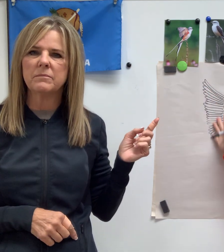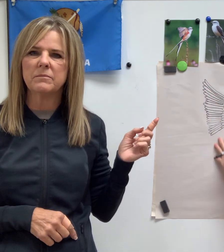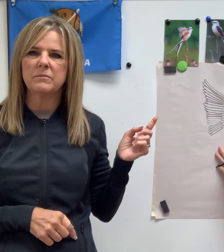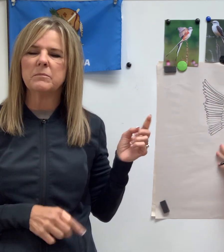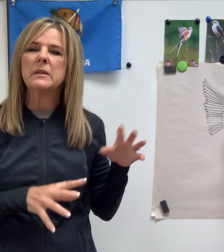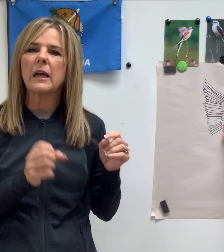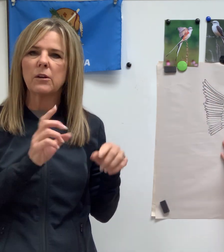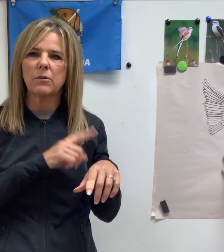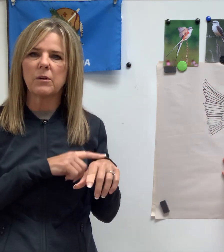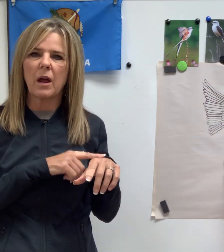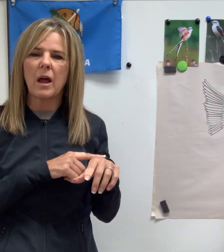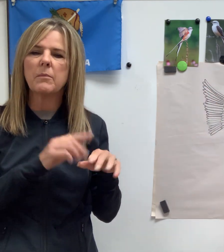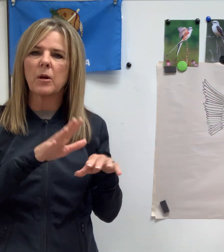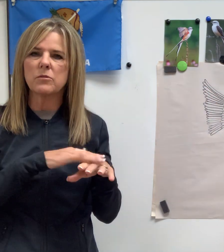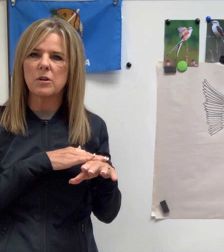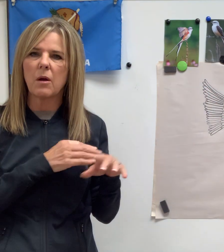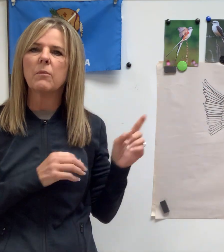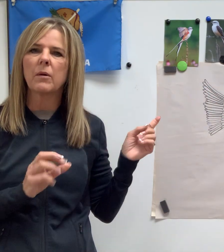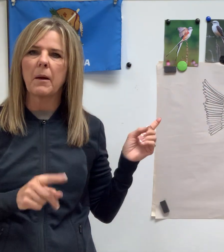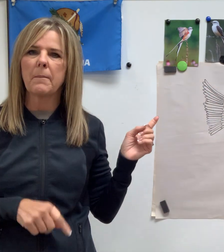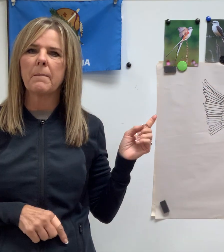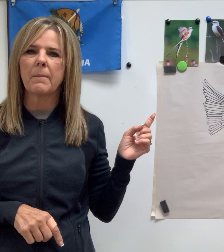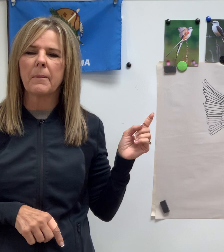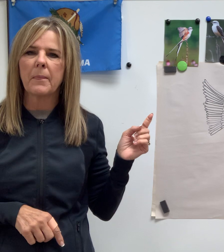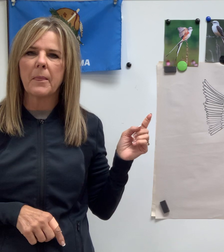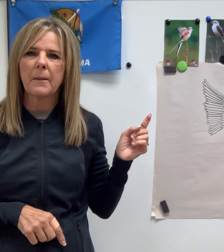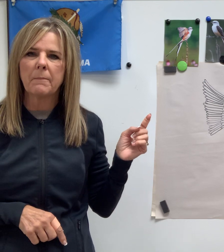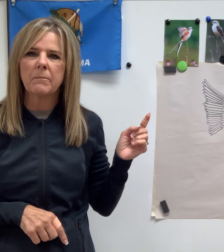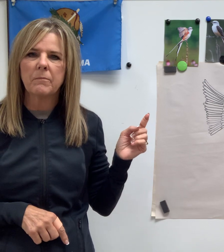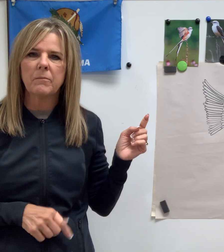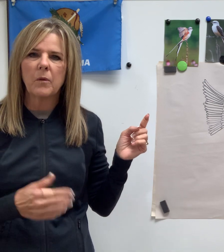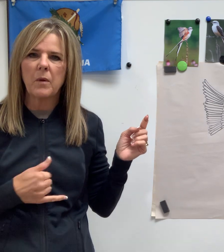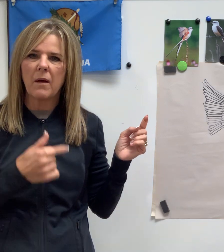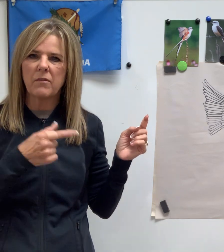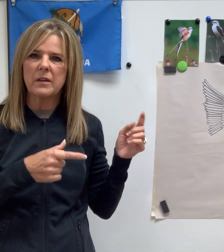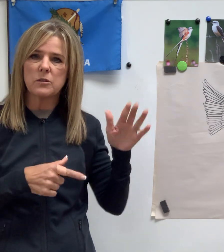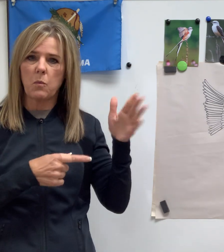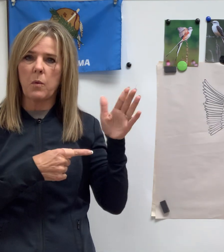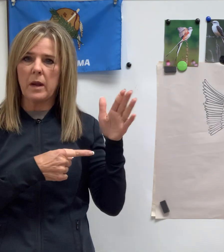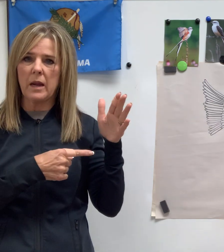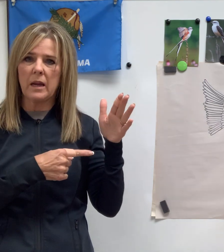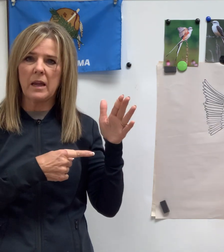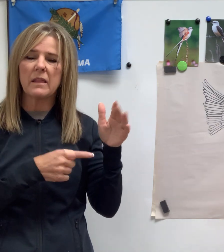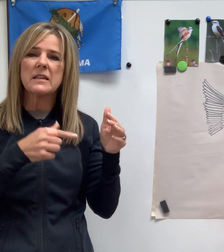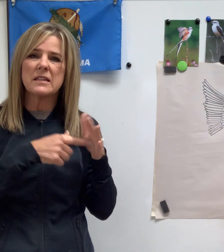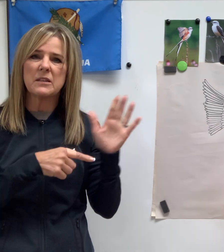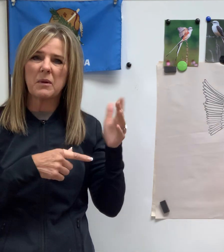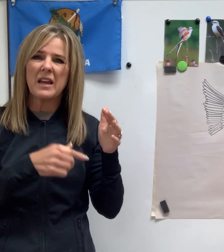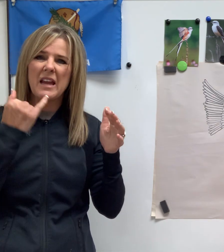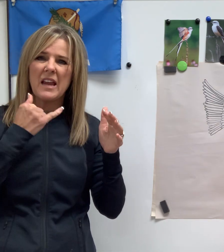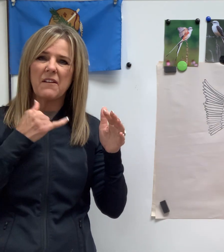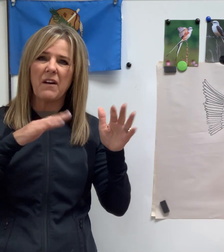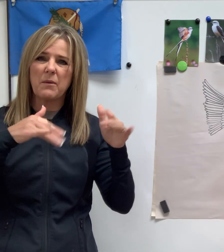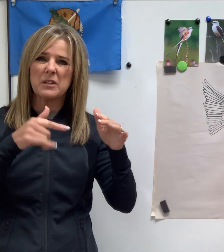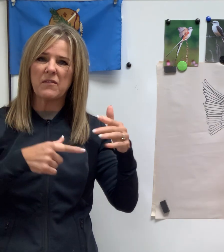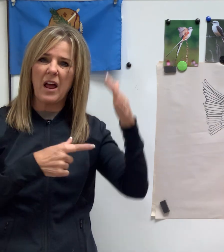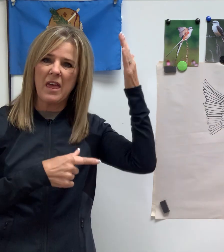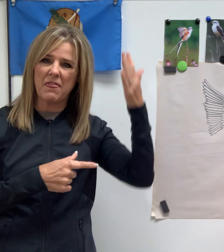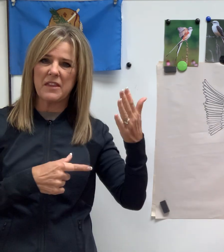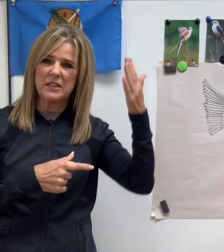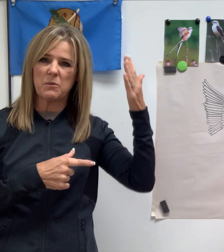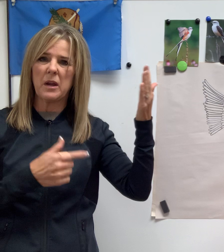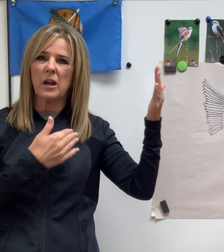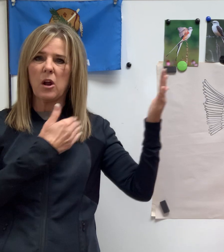just take your time, go nice and slow, okay? So we have this wing. This is his wing. If I was flying, this is this wing